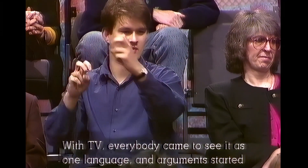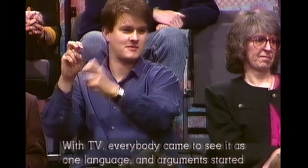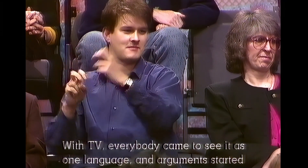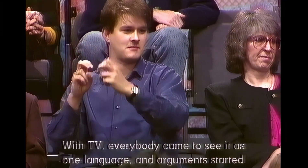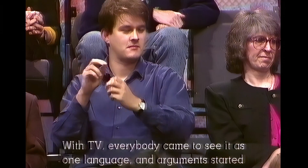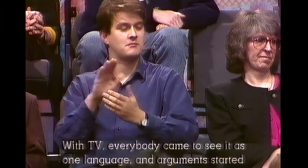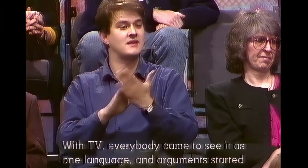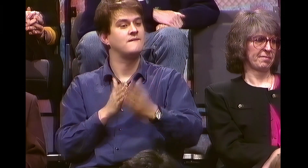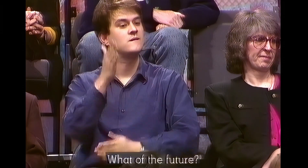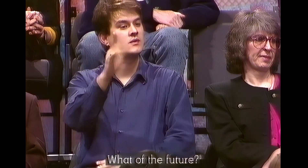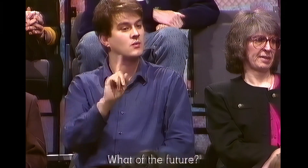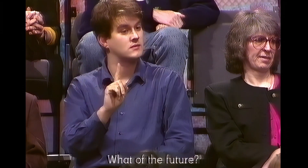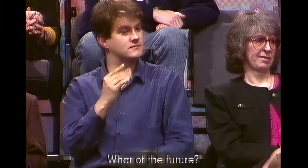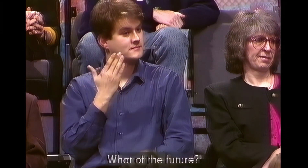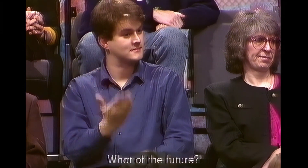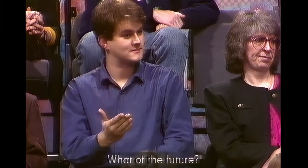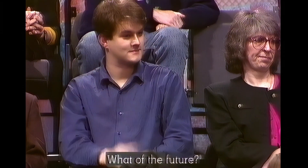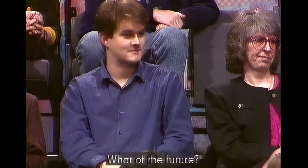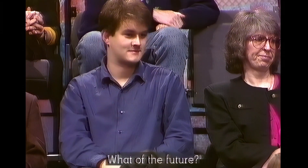arguments started. I wonder what of the future?